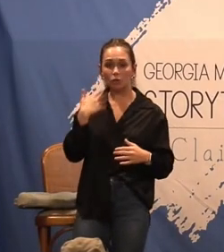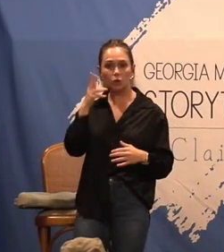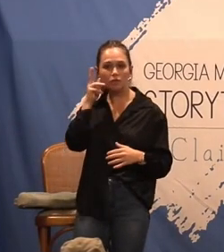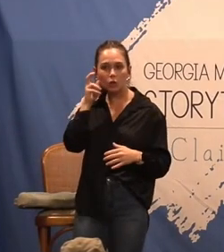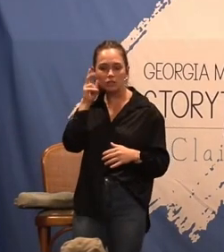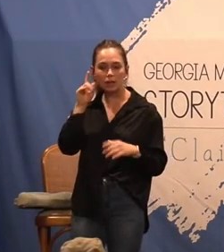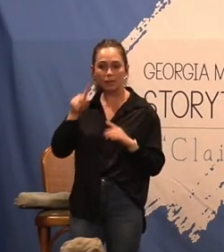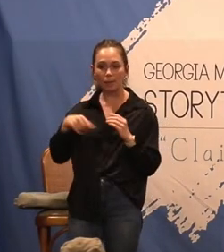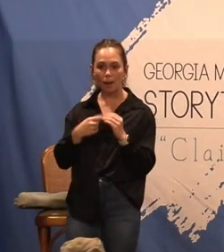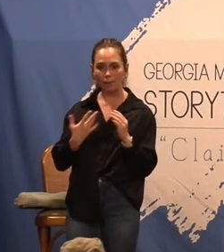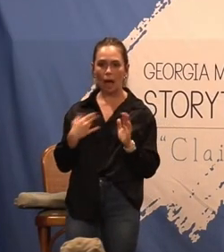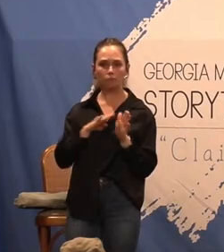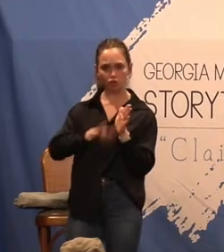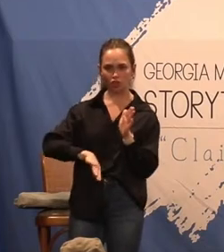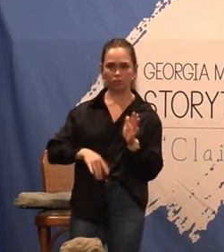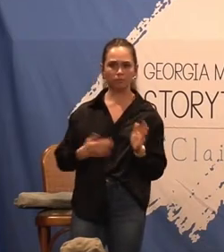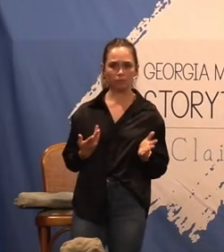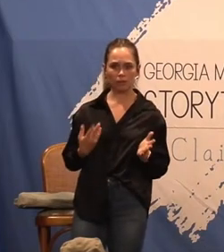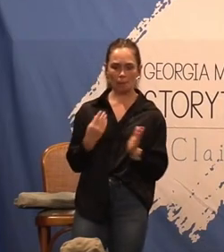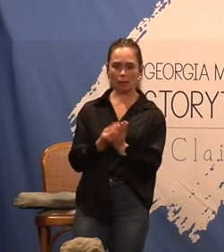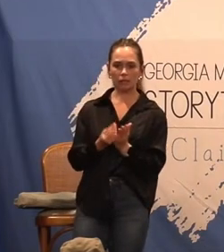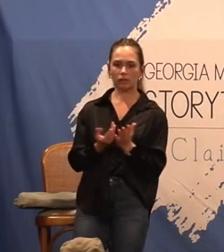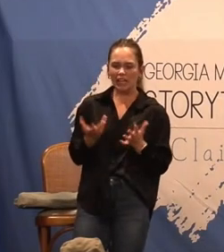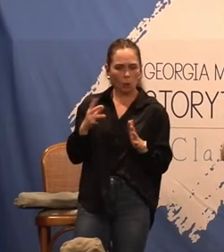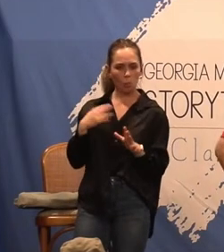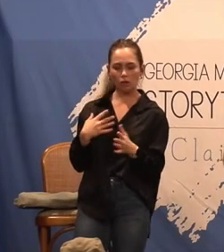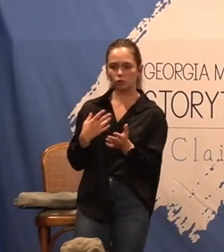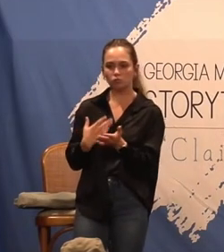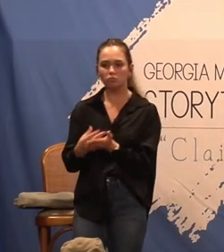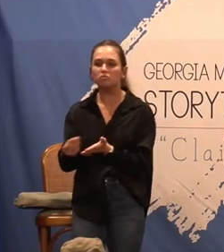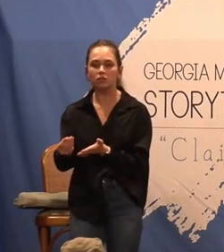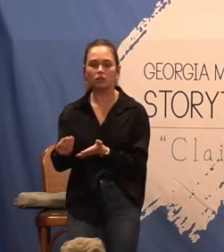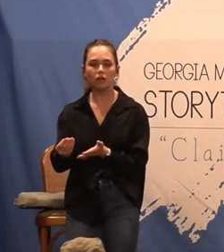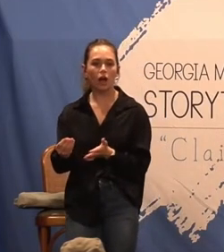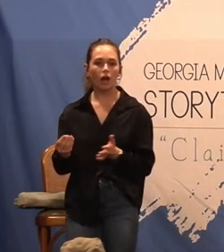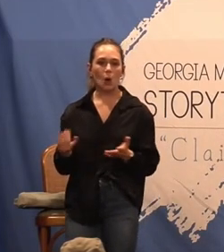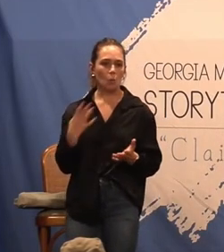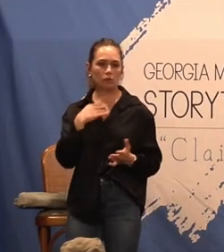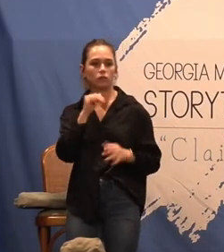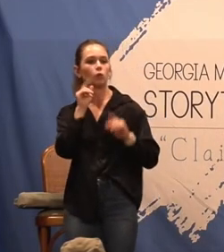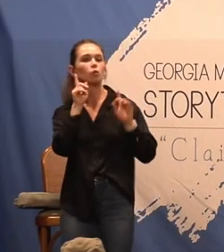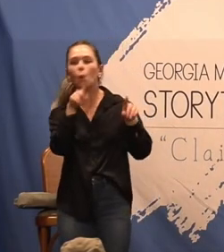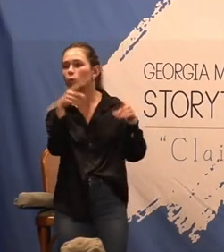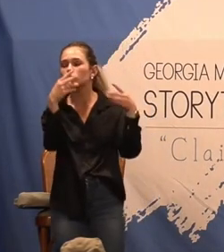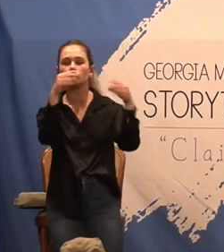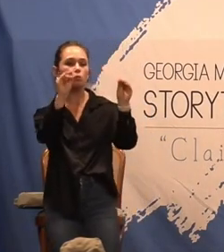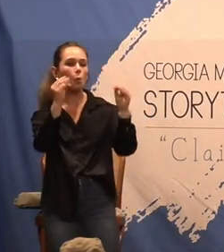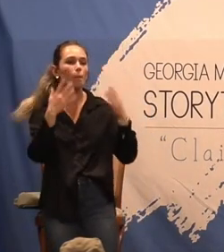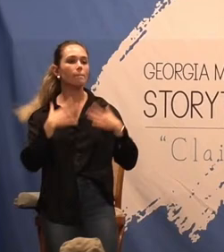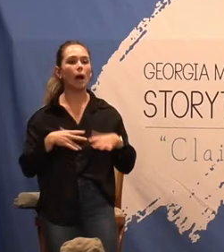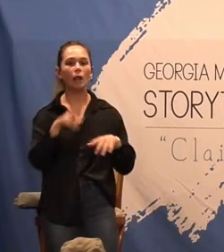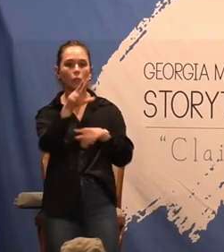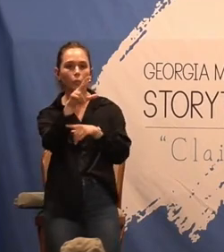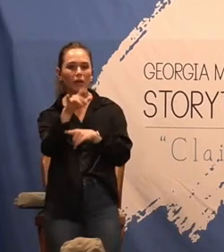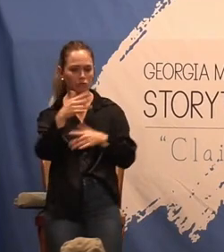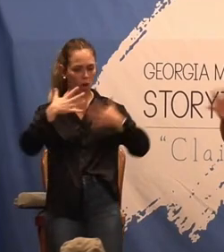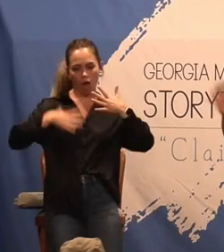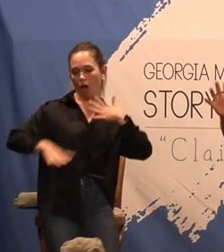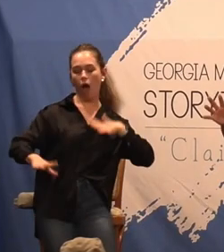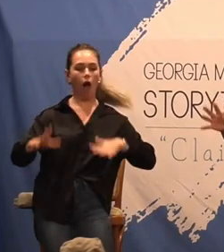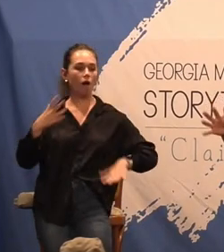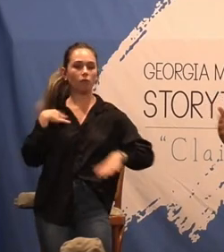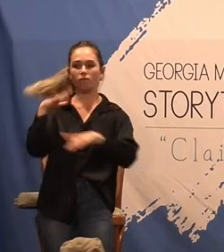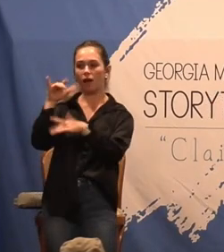something about me. I'm cheap. I don't like to spend money. So I wasn't going to go to a store to buy a $300 outfit